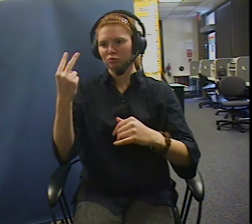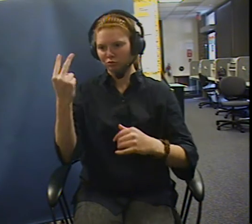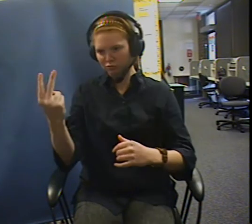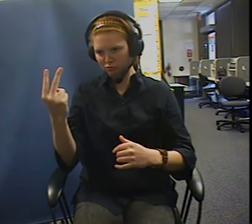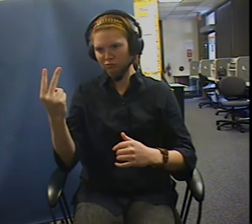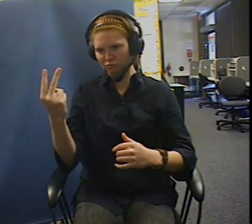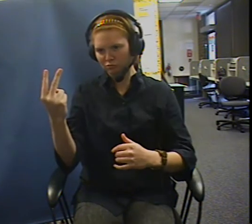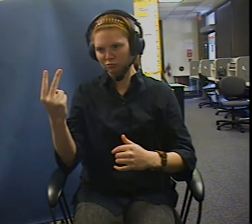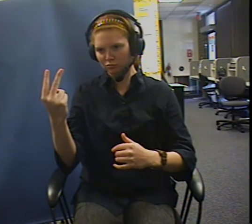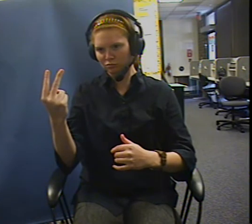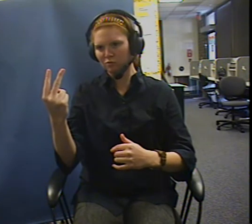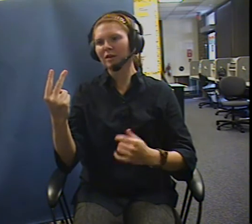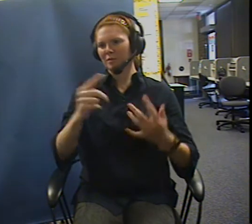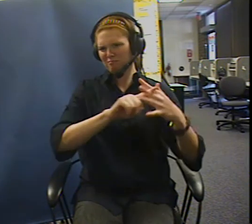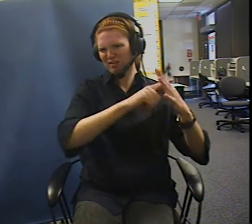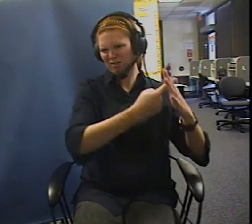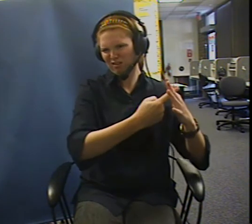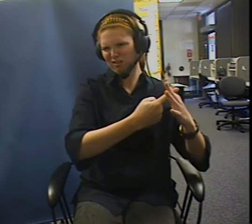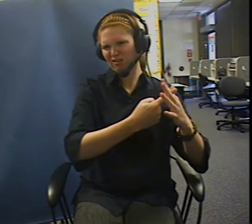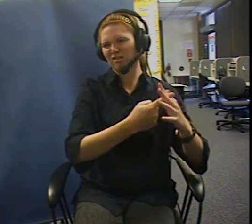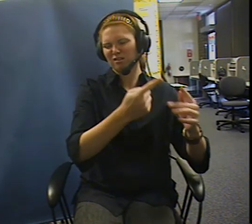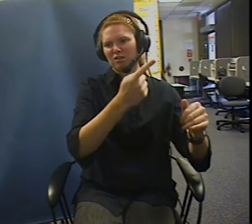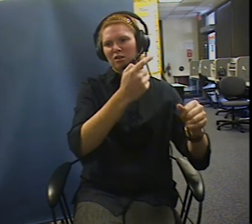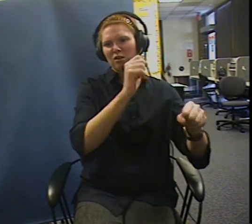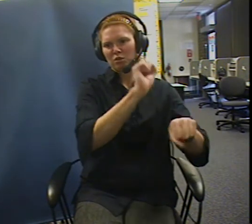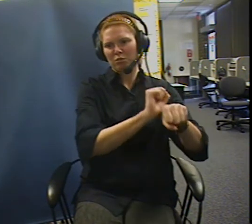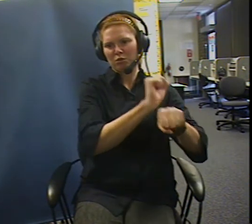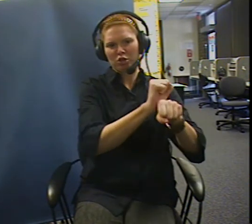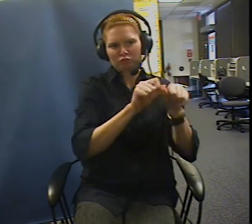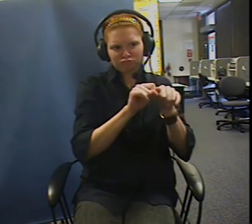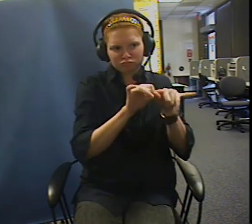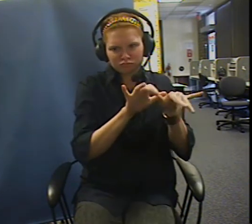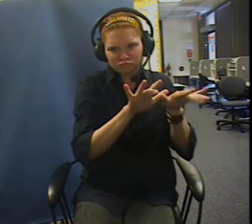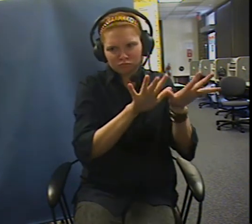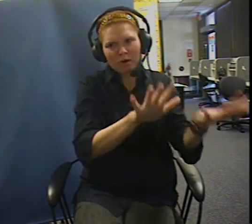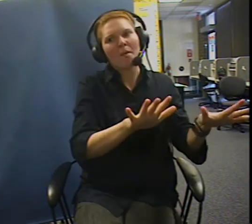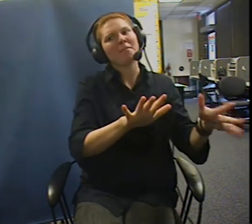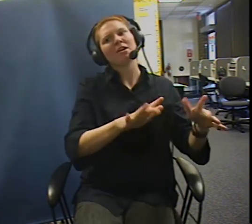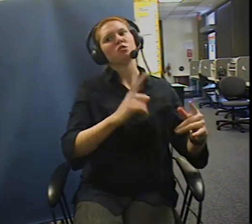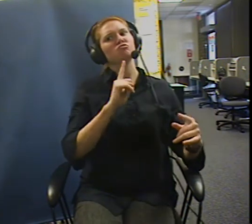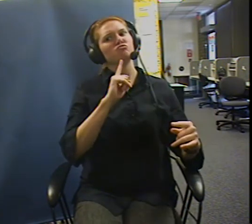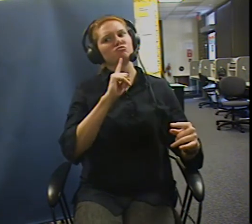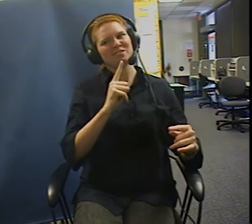war ended. The reasons were both due to market forces and government policy.